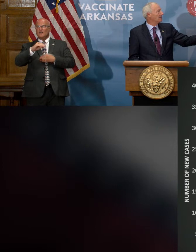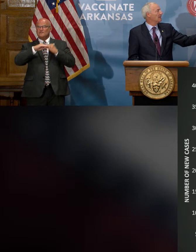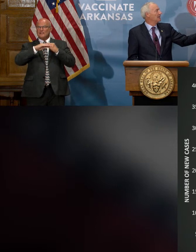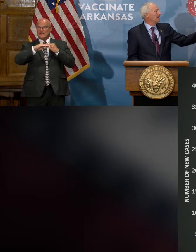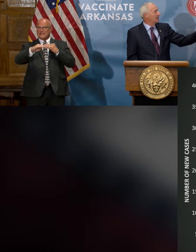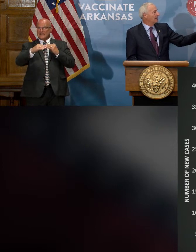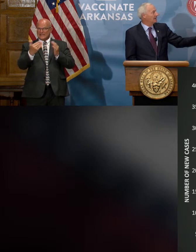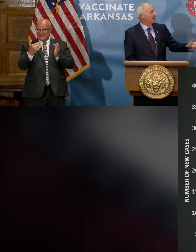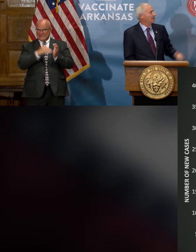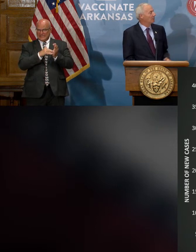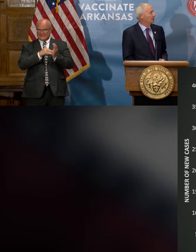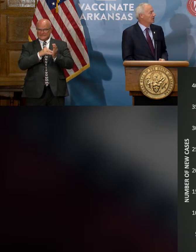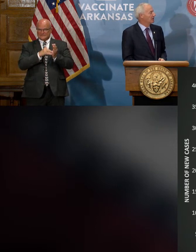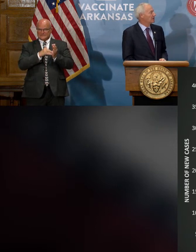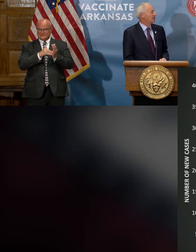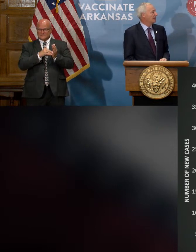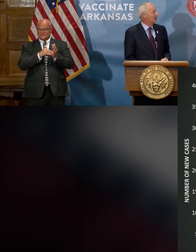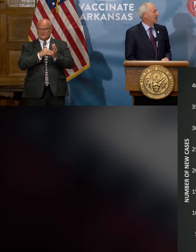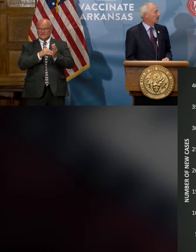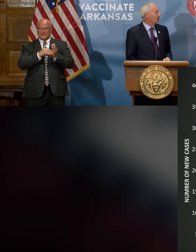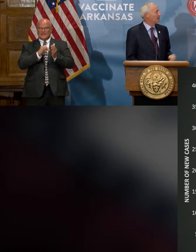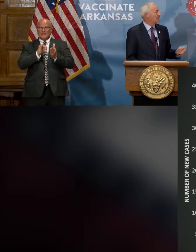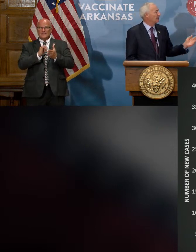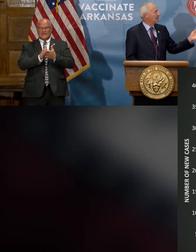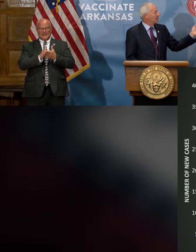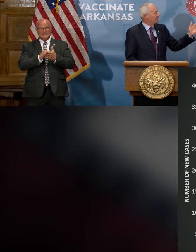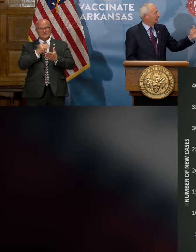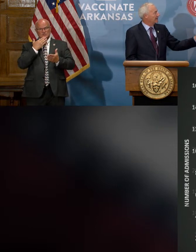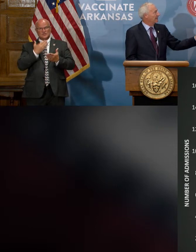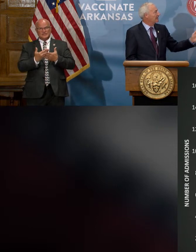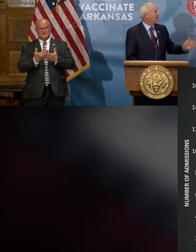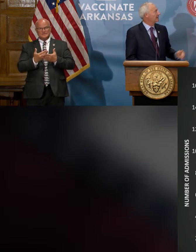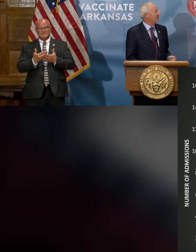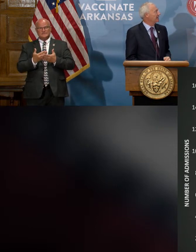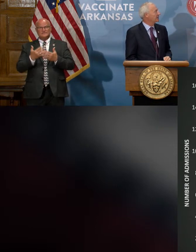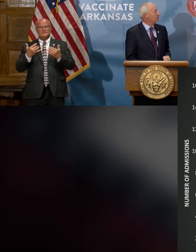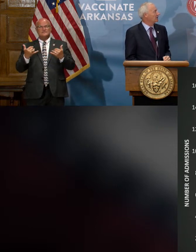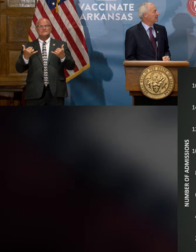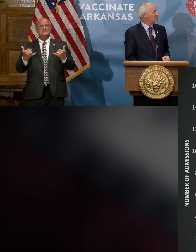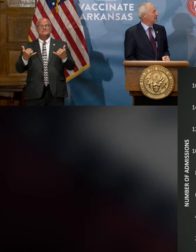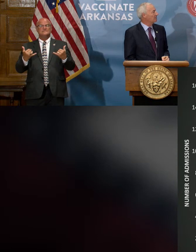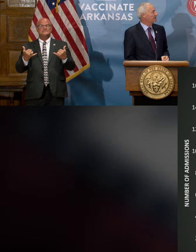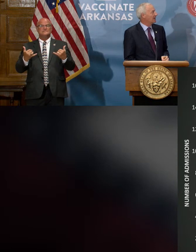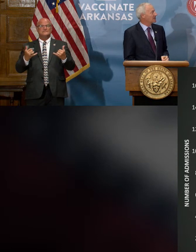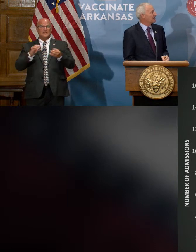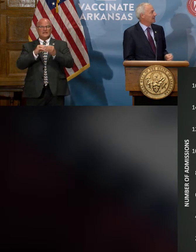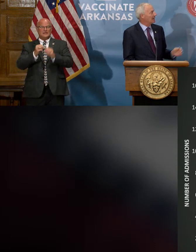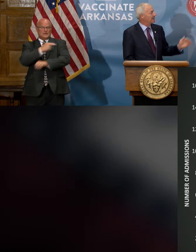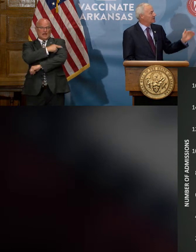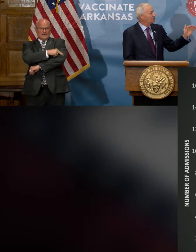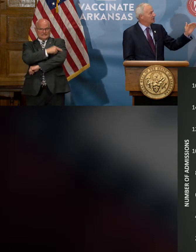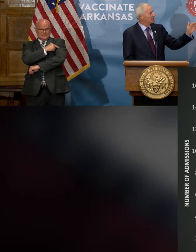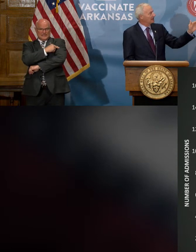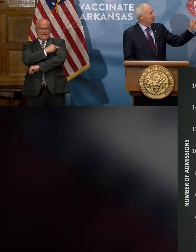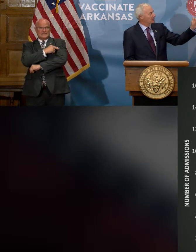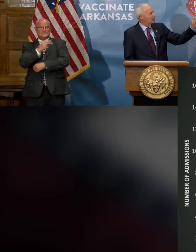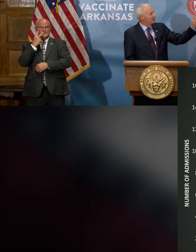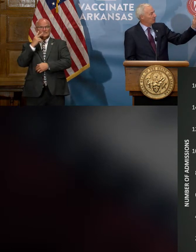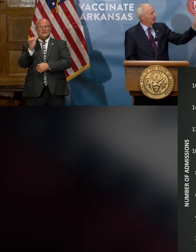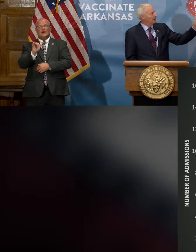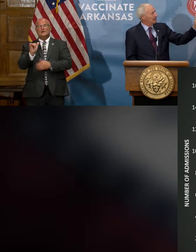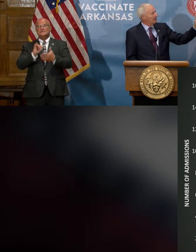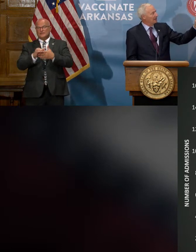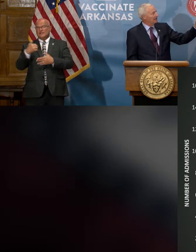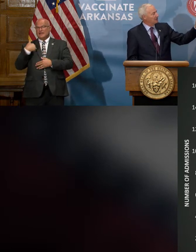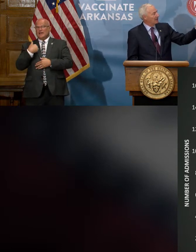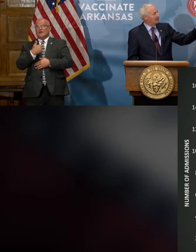flattening out, which is encouraging. And then the next one is the number of hospitalized. You can see also